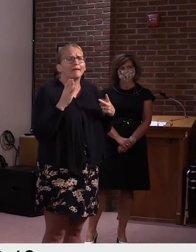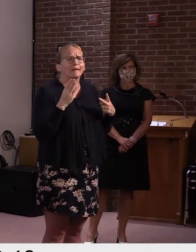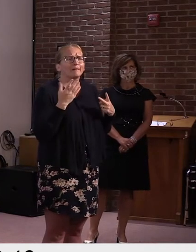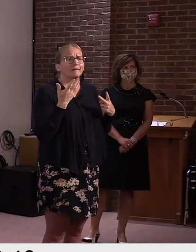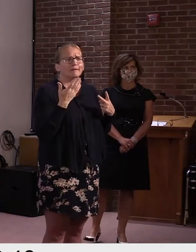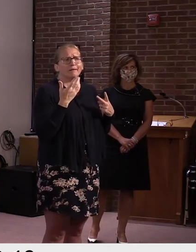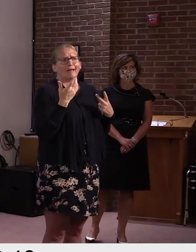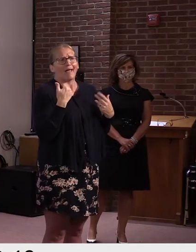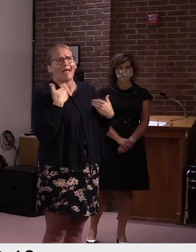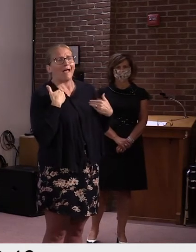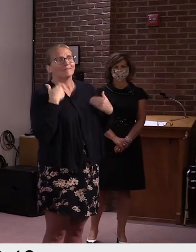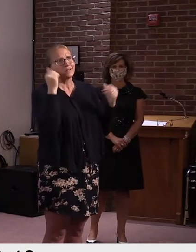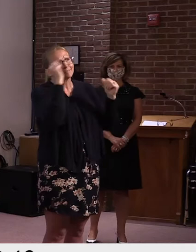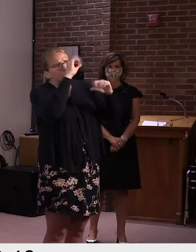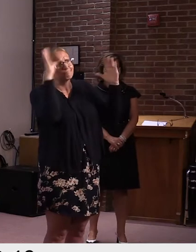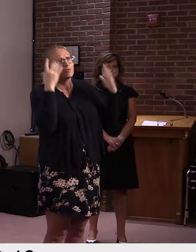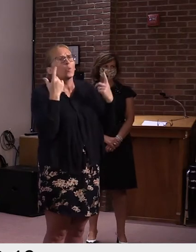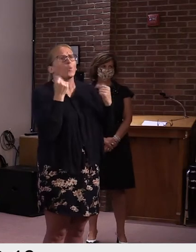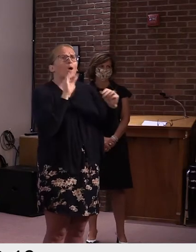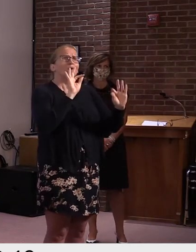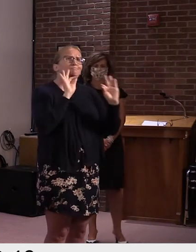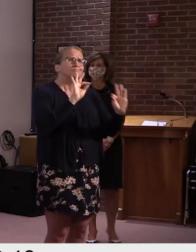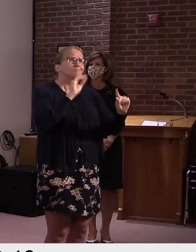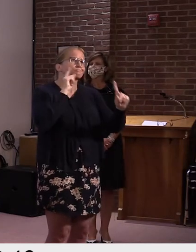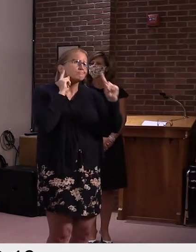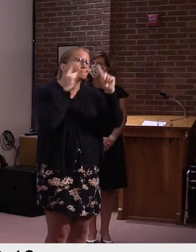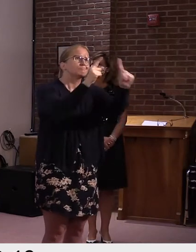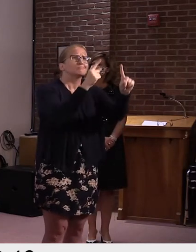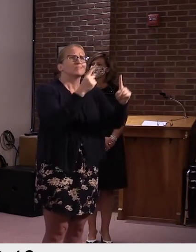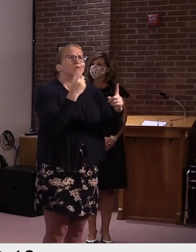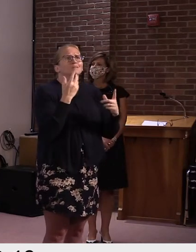be vaccinated in order to